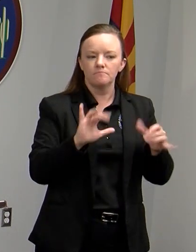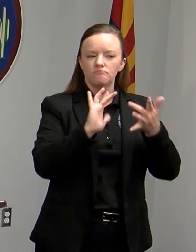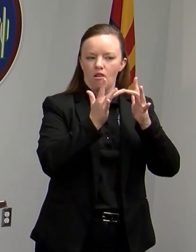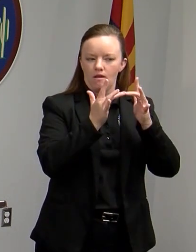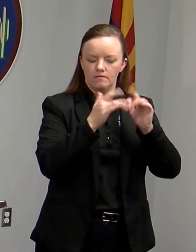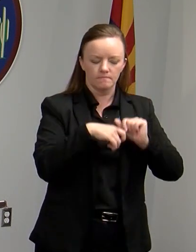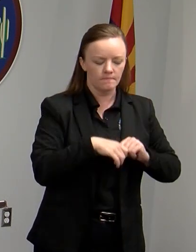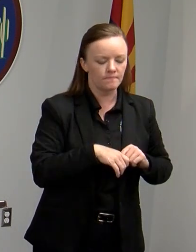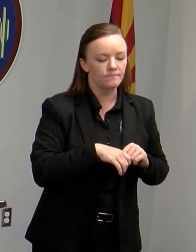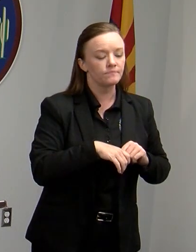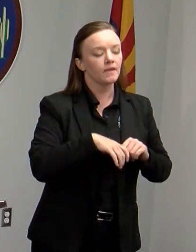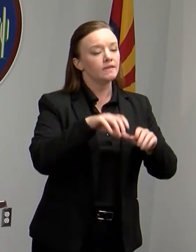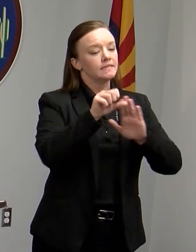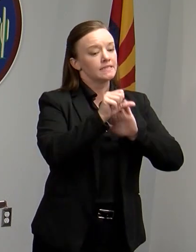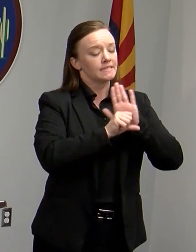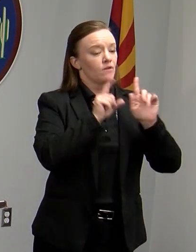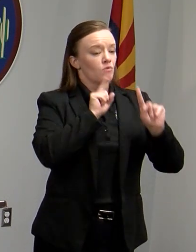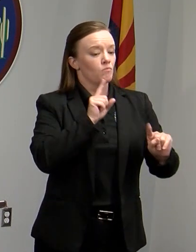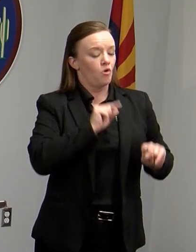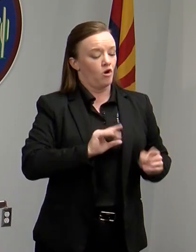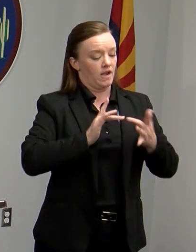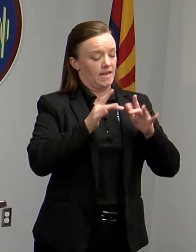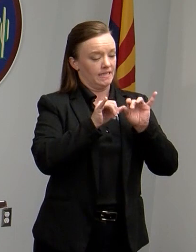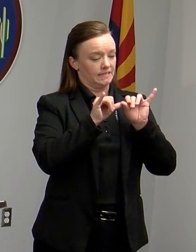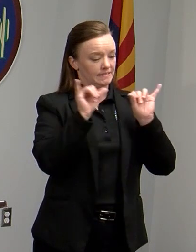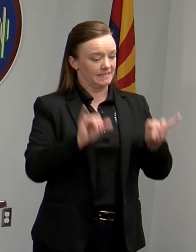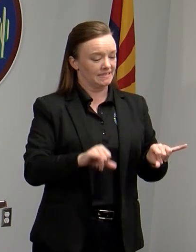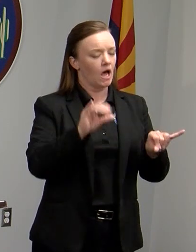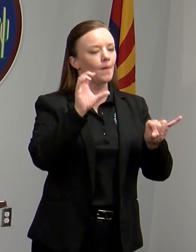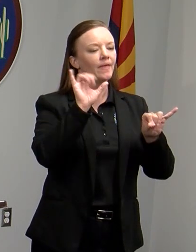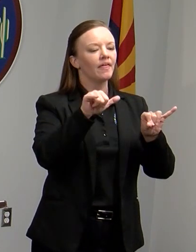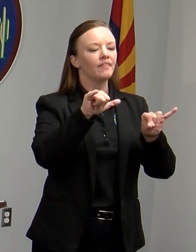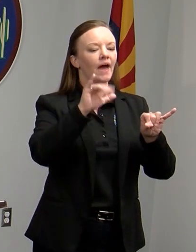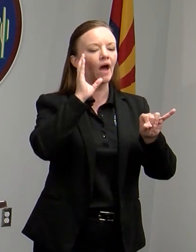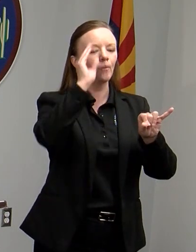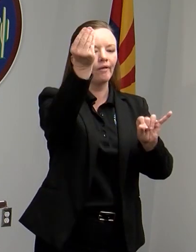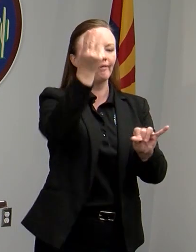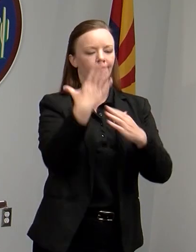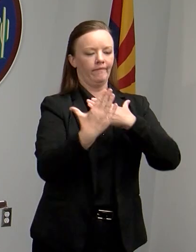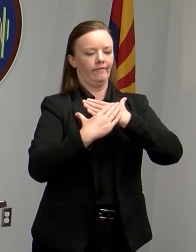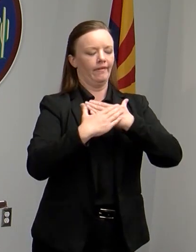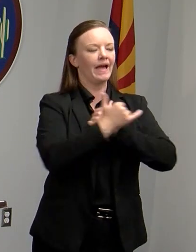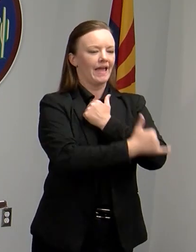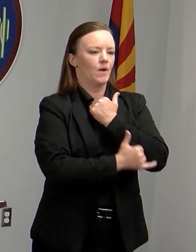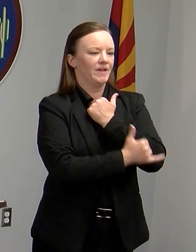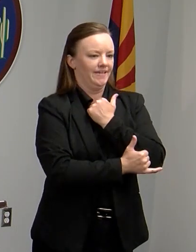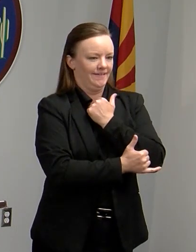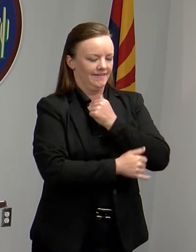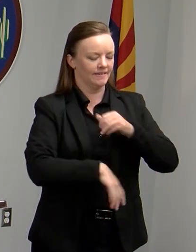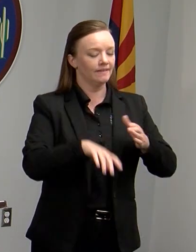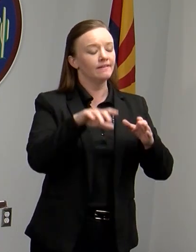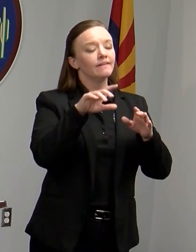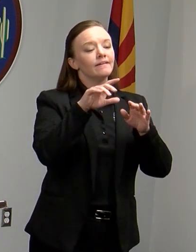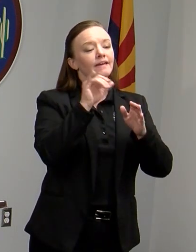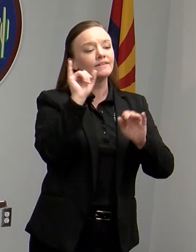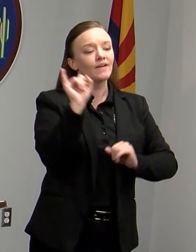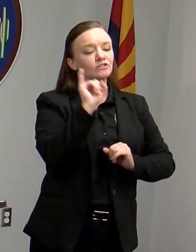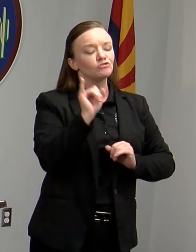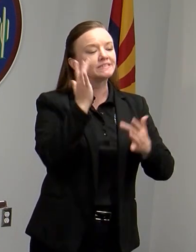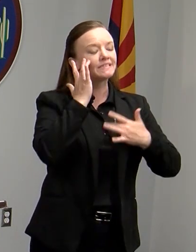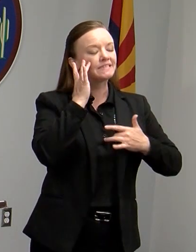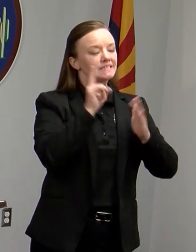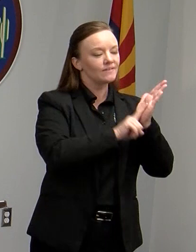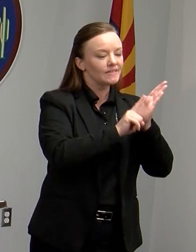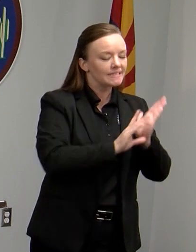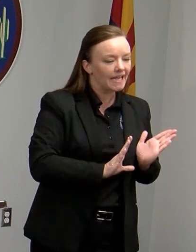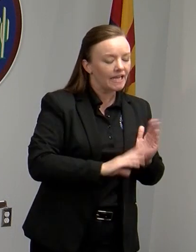reporting system feeds automatically to the county, where the infectious disease investigators and nurse epidemiologists